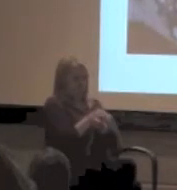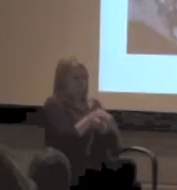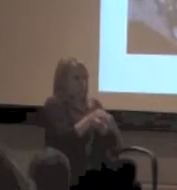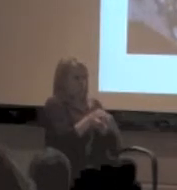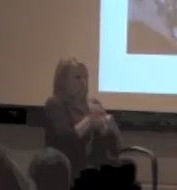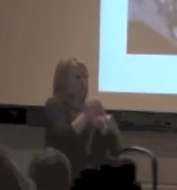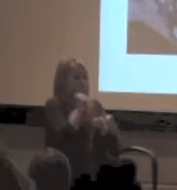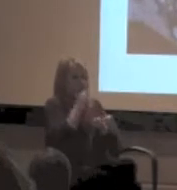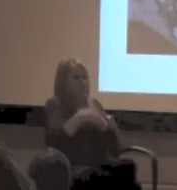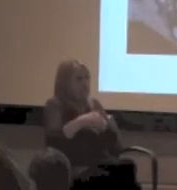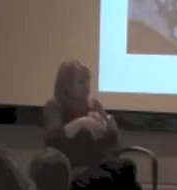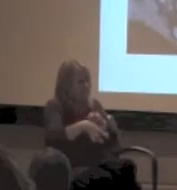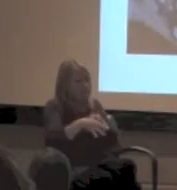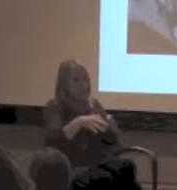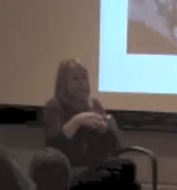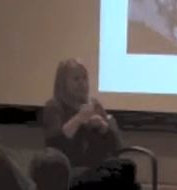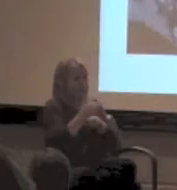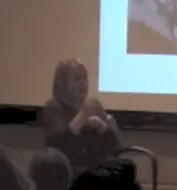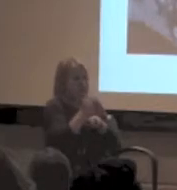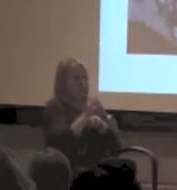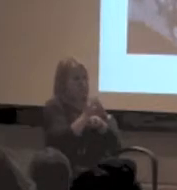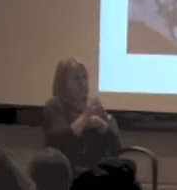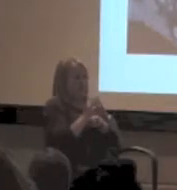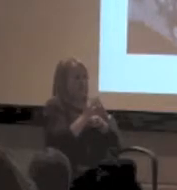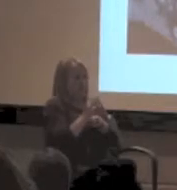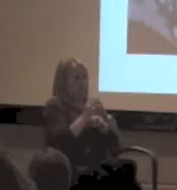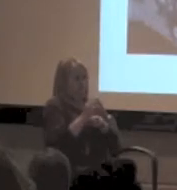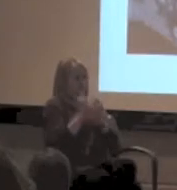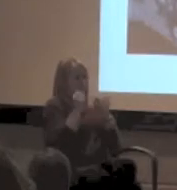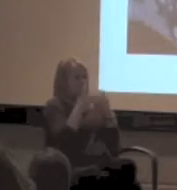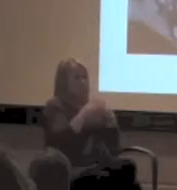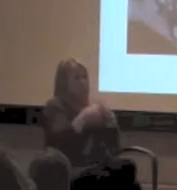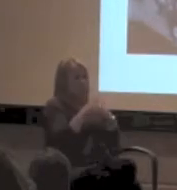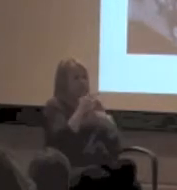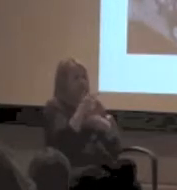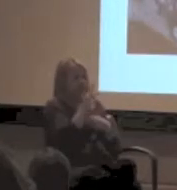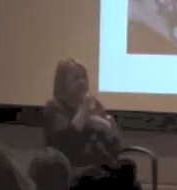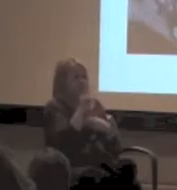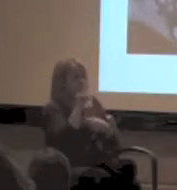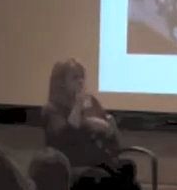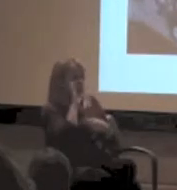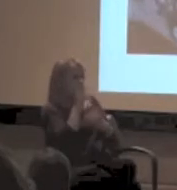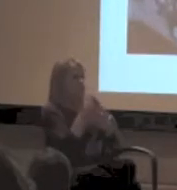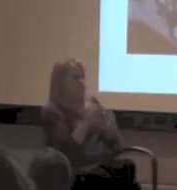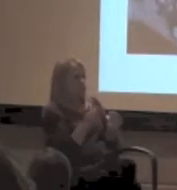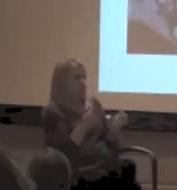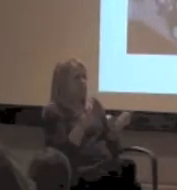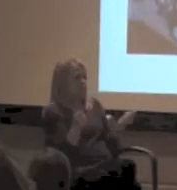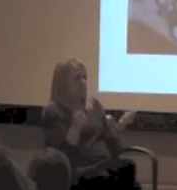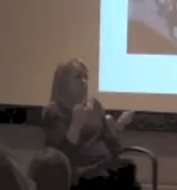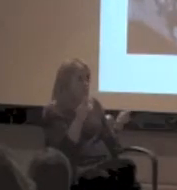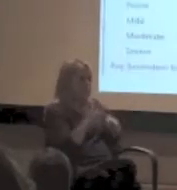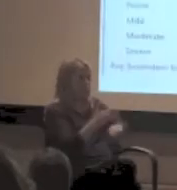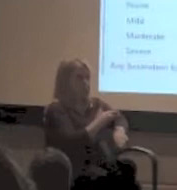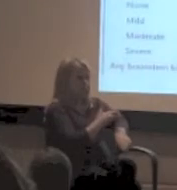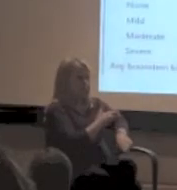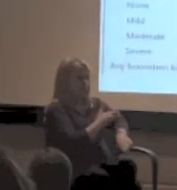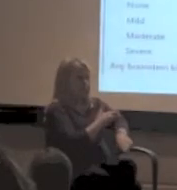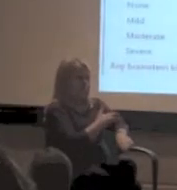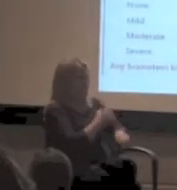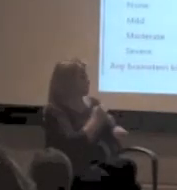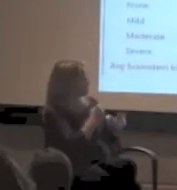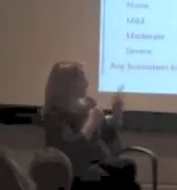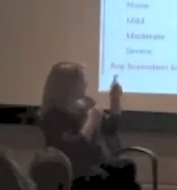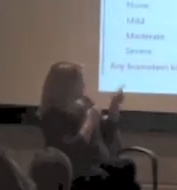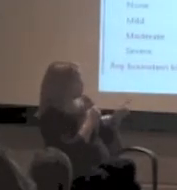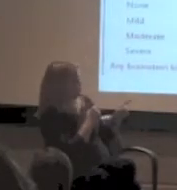there anymore. And lo and behold, a lot of the times the Chiari II goes away, or it gets significantly better. So these are